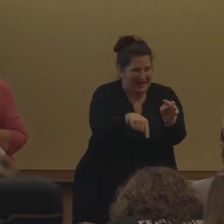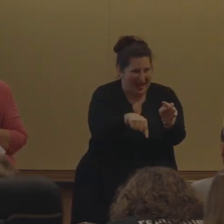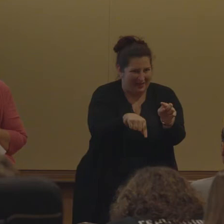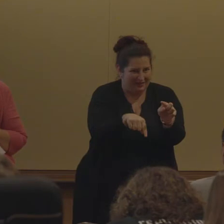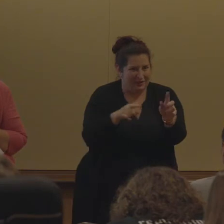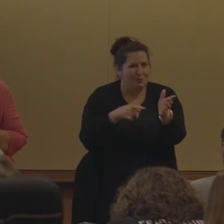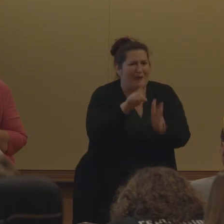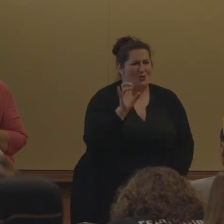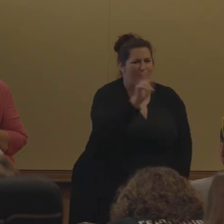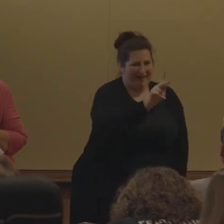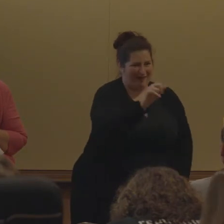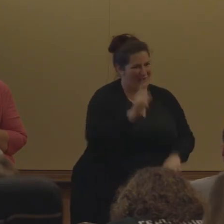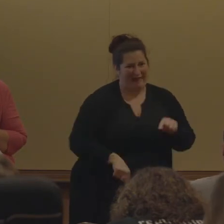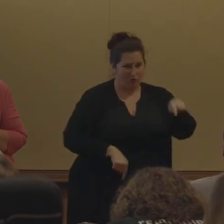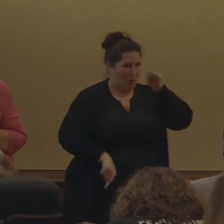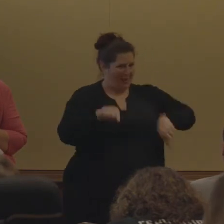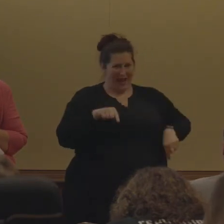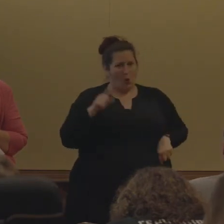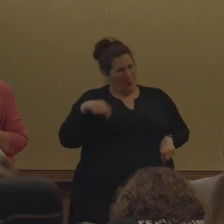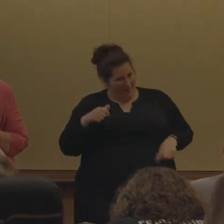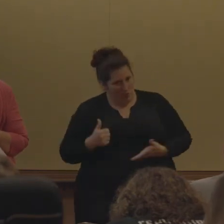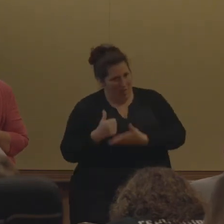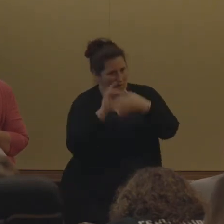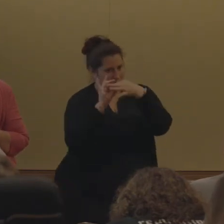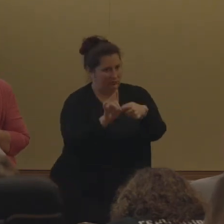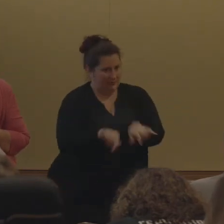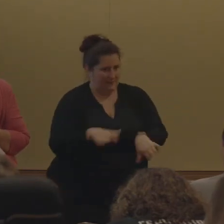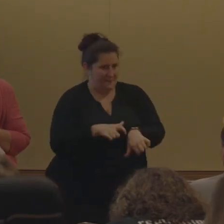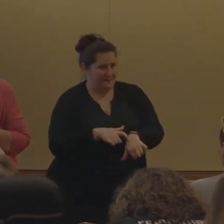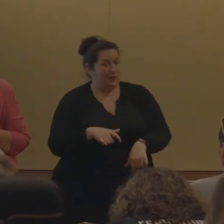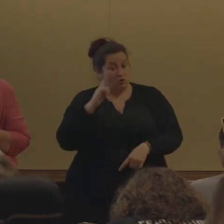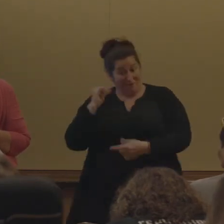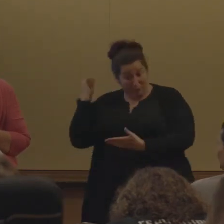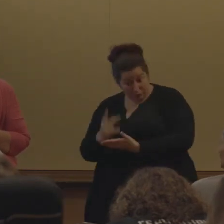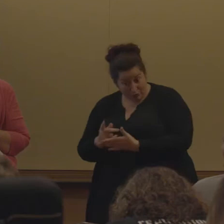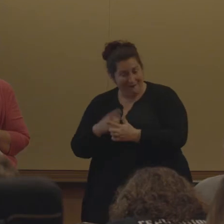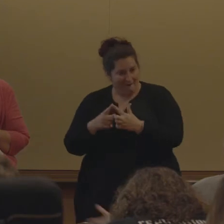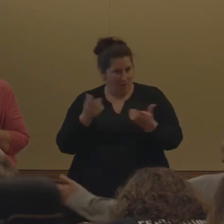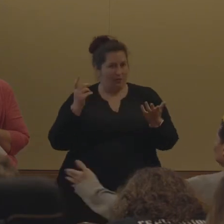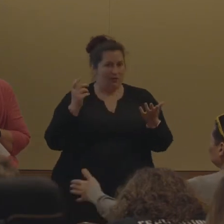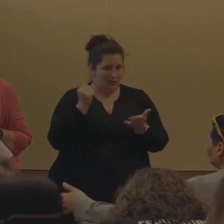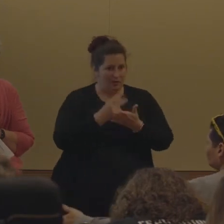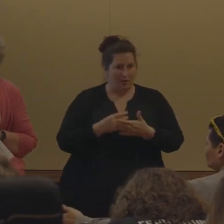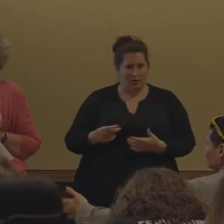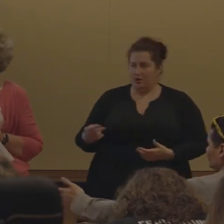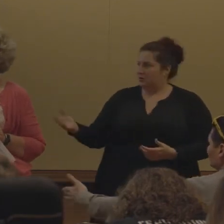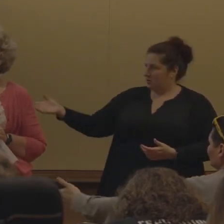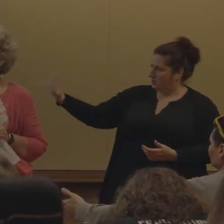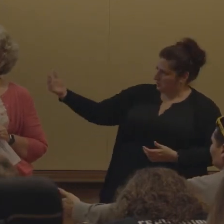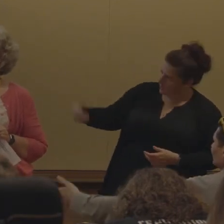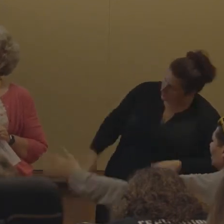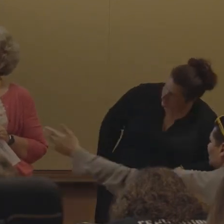IPE has to list those services, the providers, that way it's approved, then we can authorize for the service. Someone comes in after the